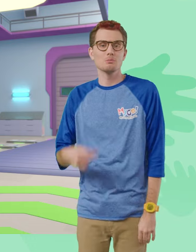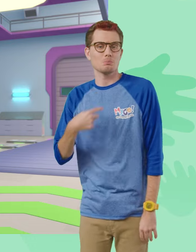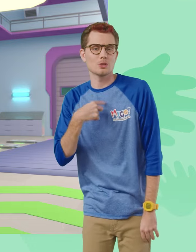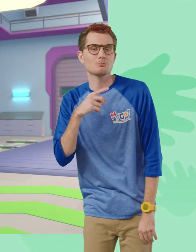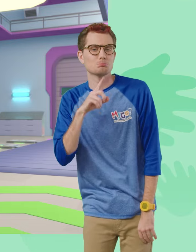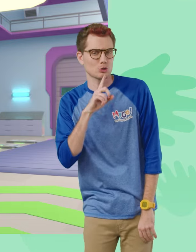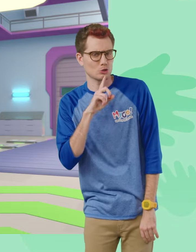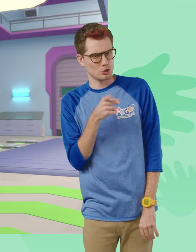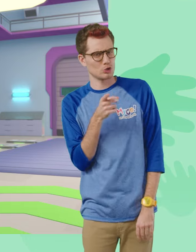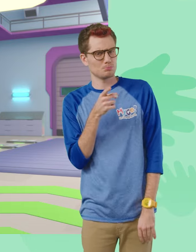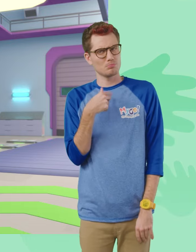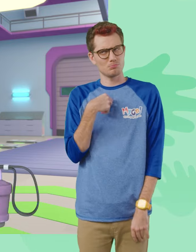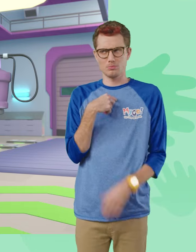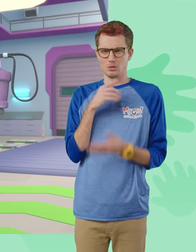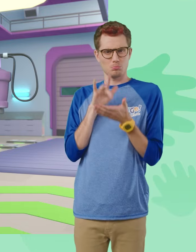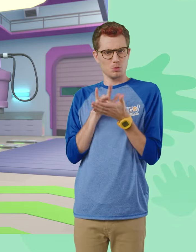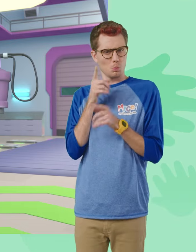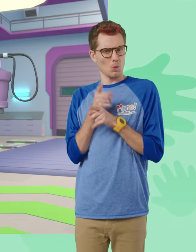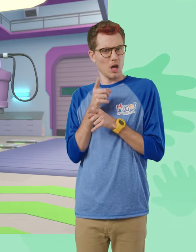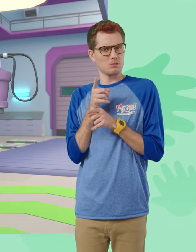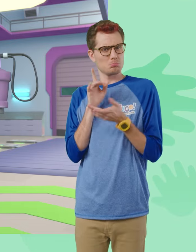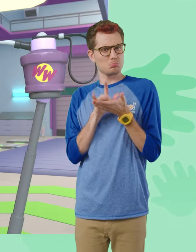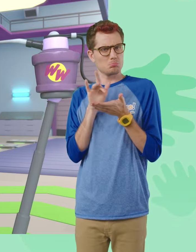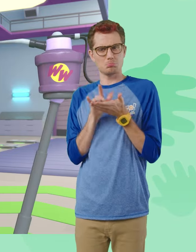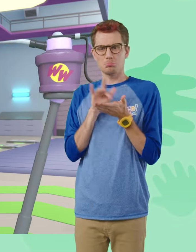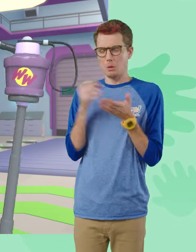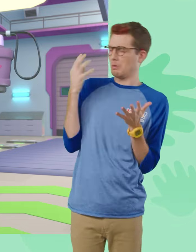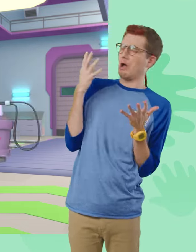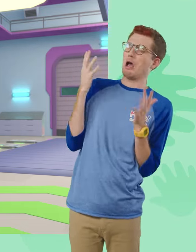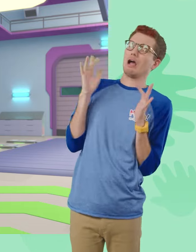I'm sure I pressed the right